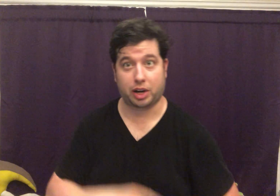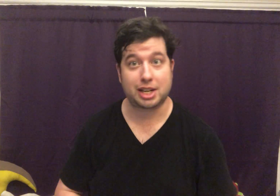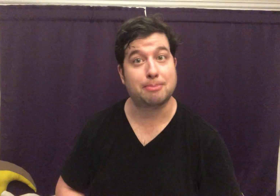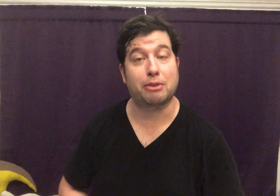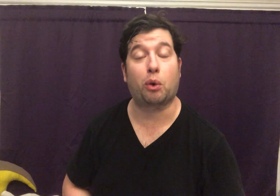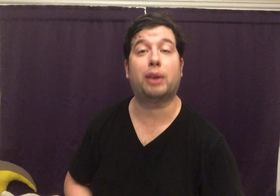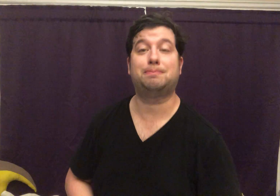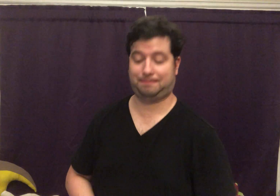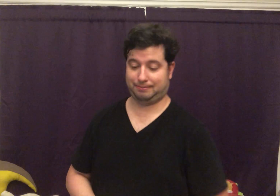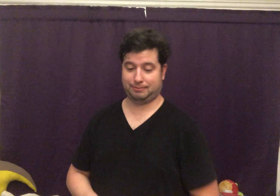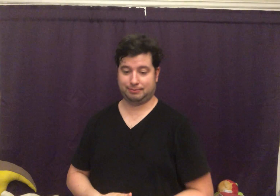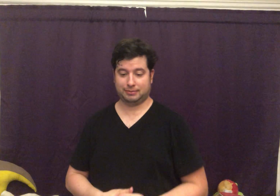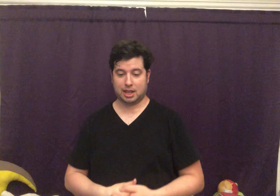did before.